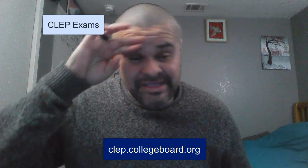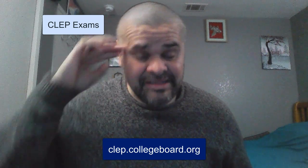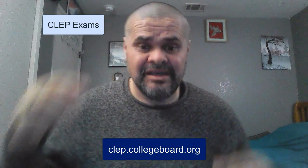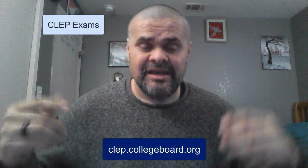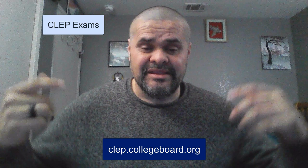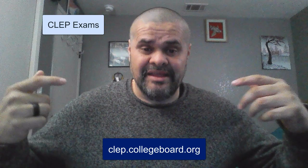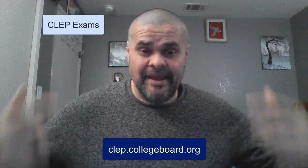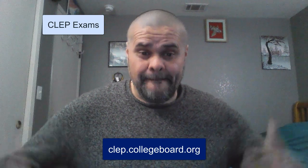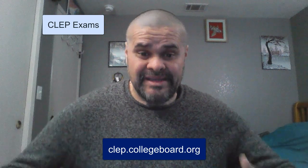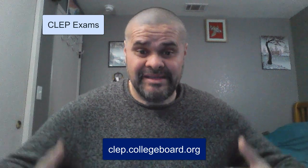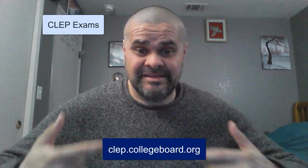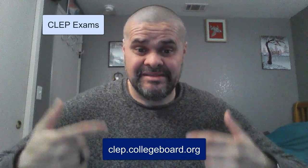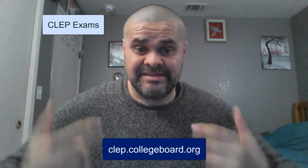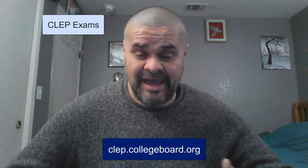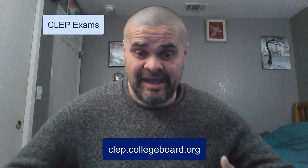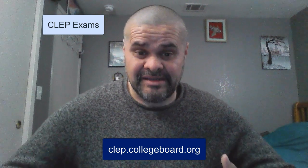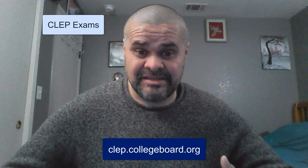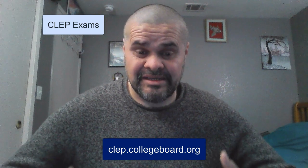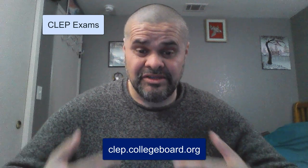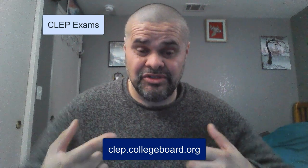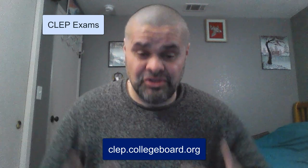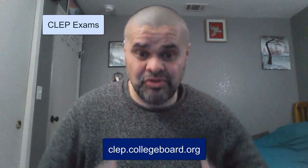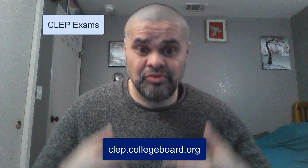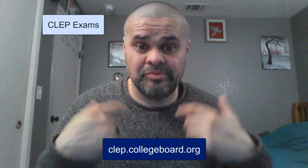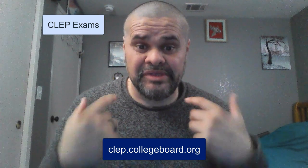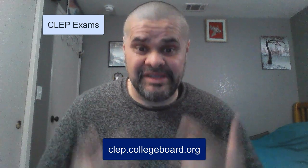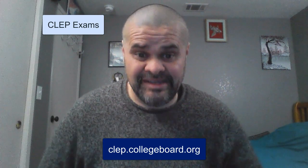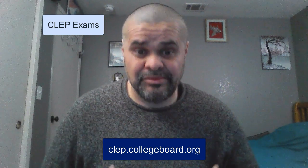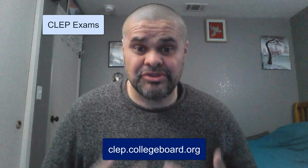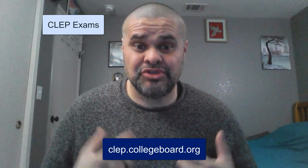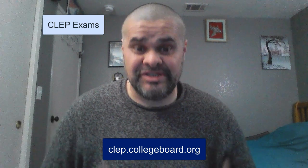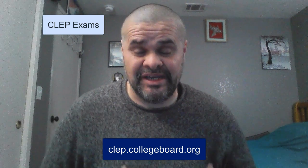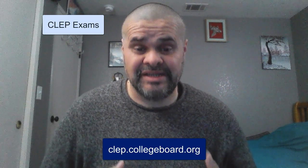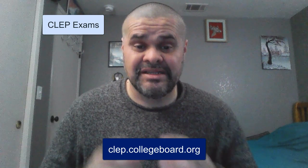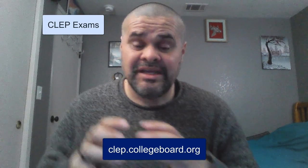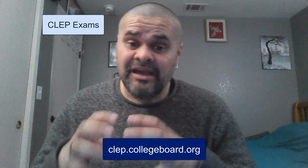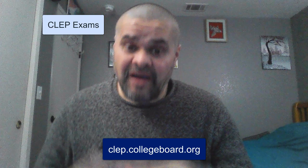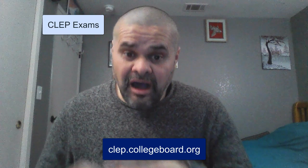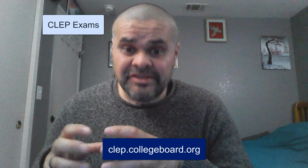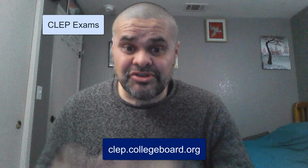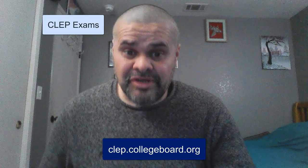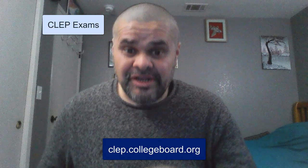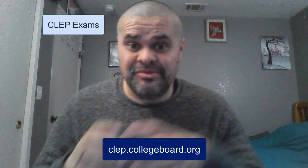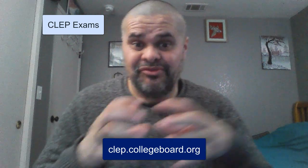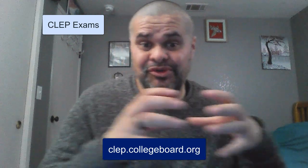CLEP, then that means that you will be able to get college credit before you